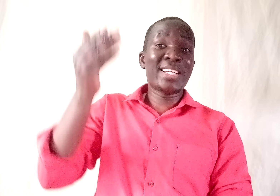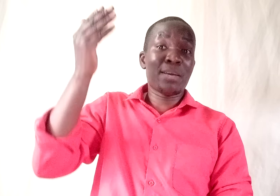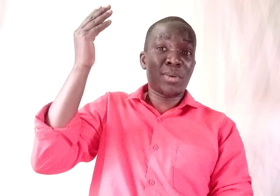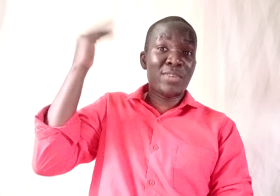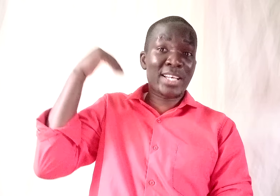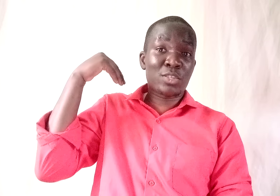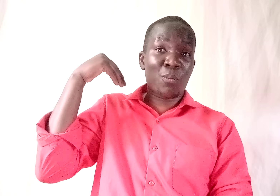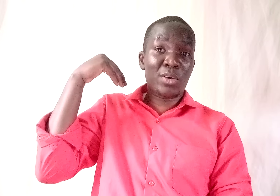the previous topic was also about religion. So this was an extension, as I said during introduction. So